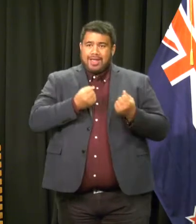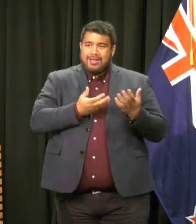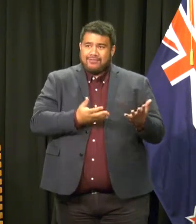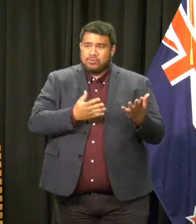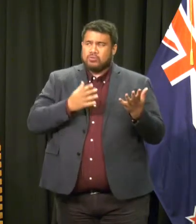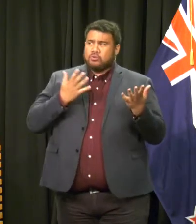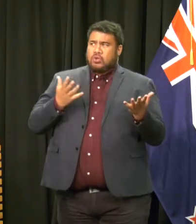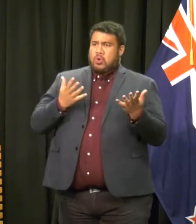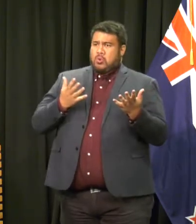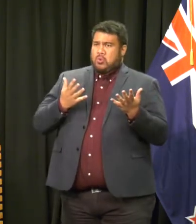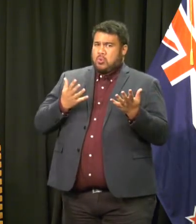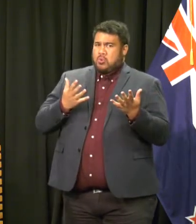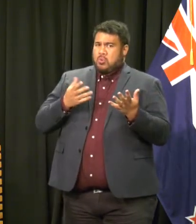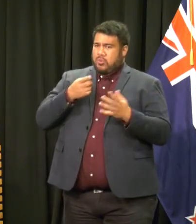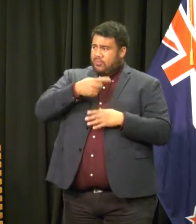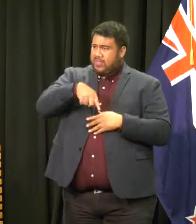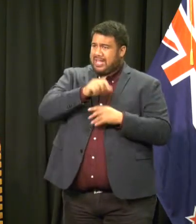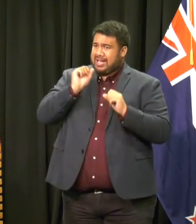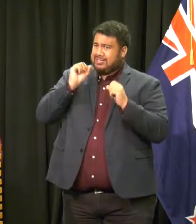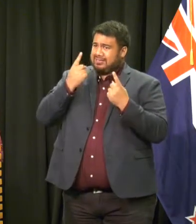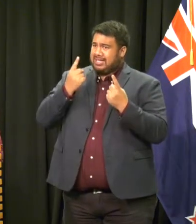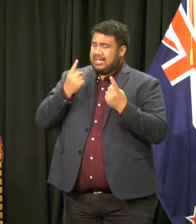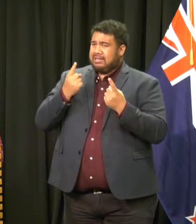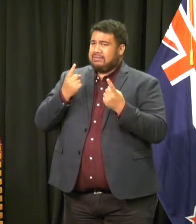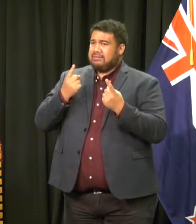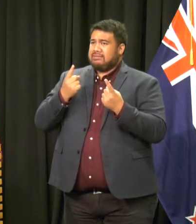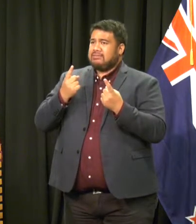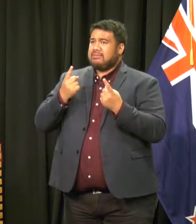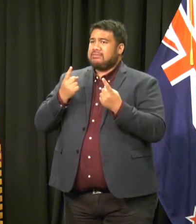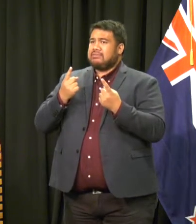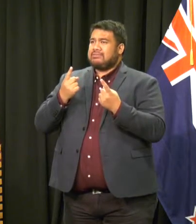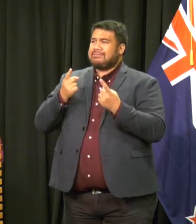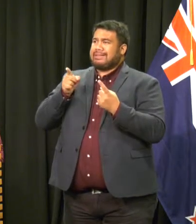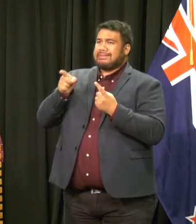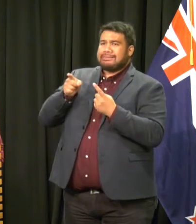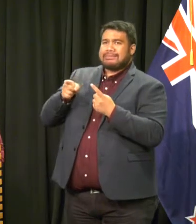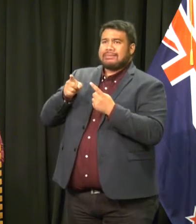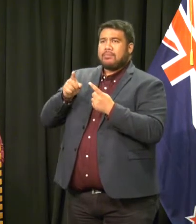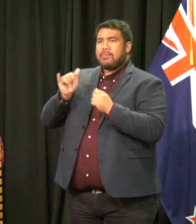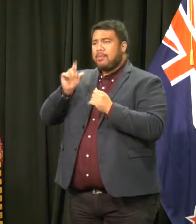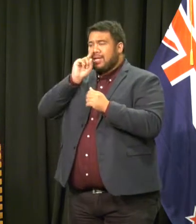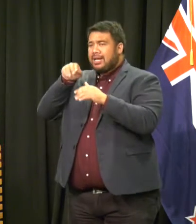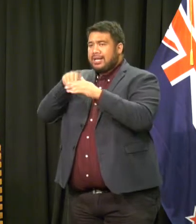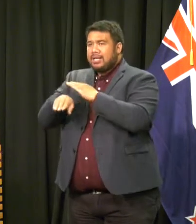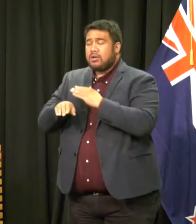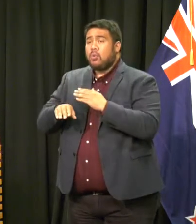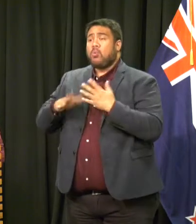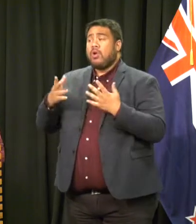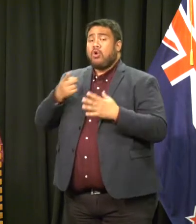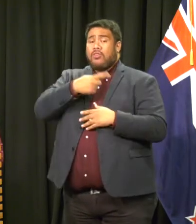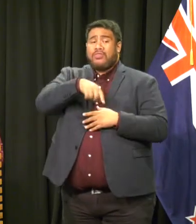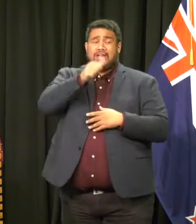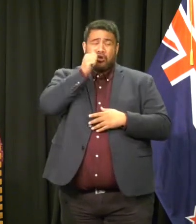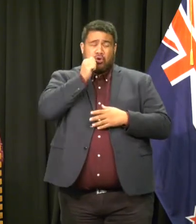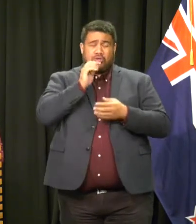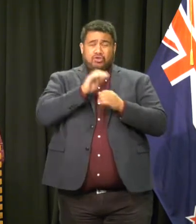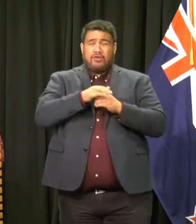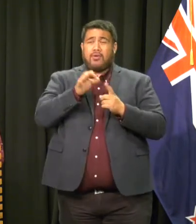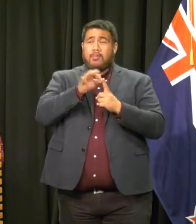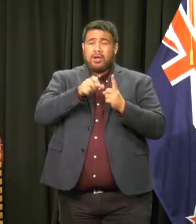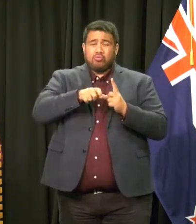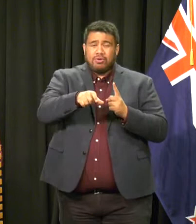last time we met, were absolutely understood, probably given their knowledge of mining and of Pike